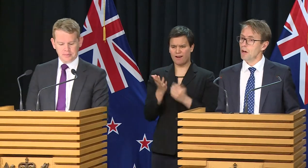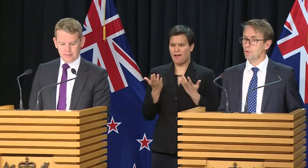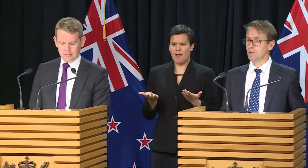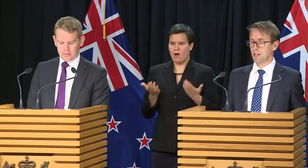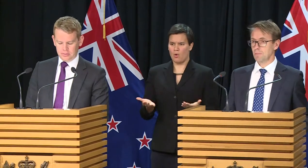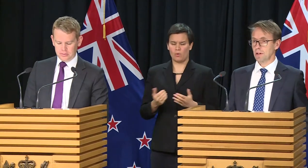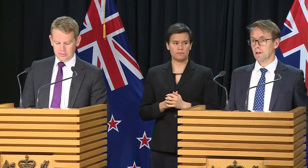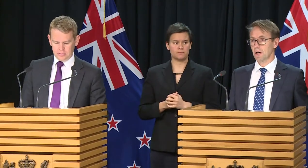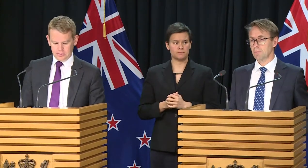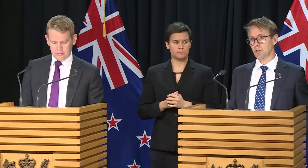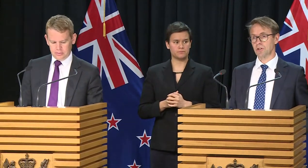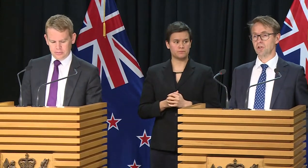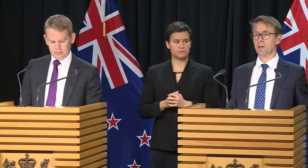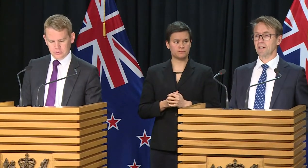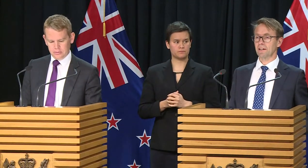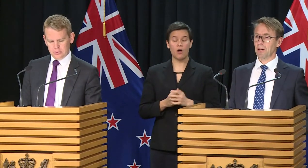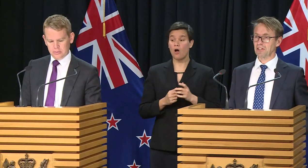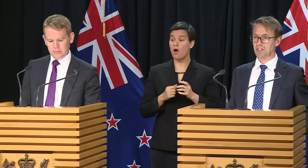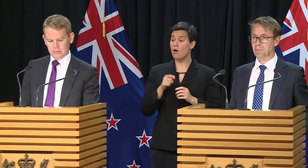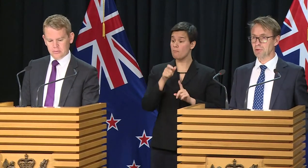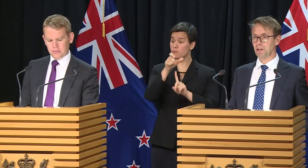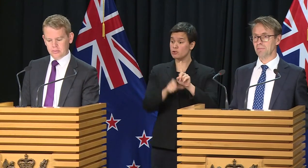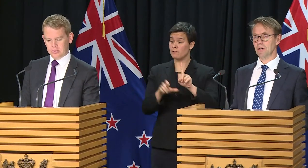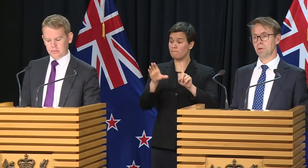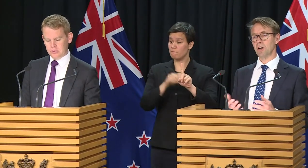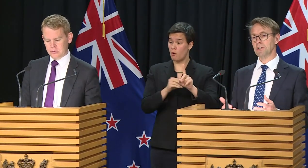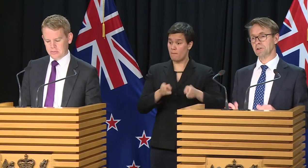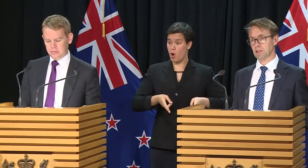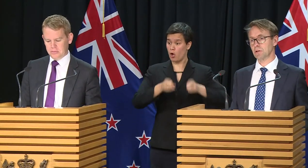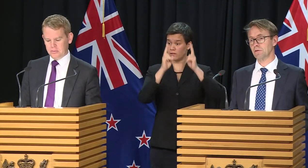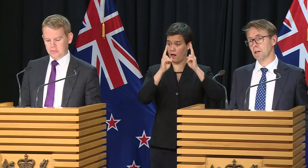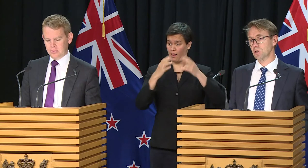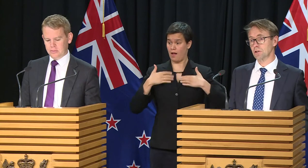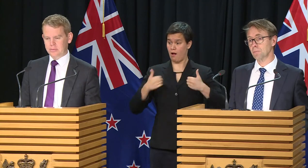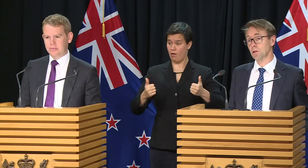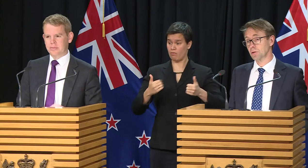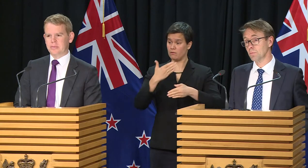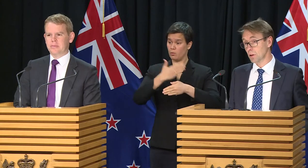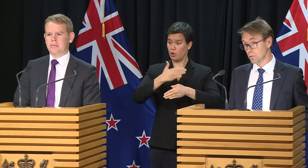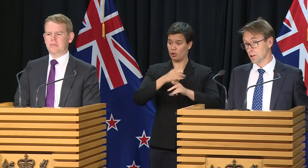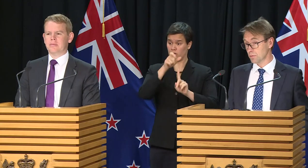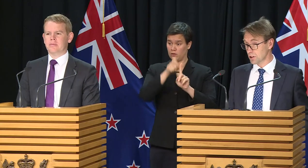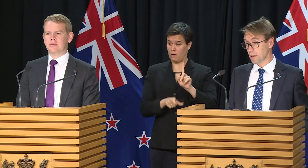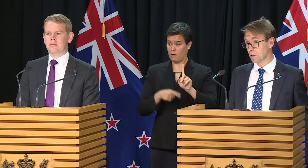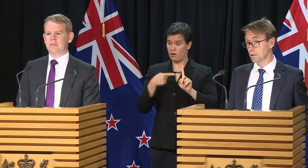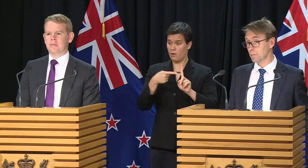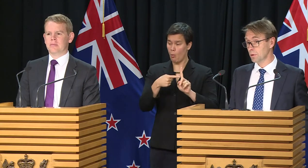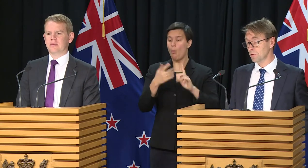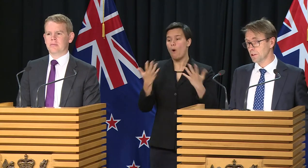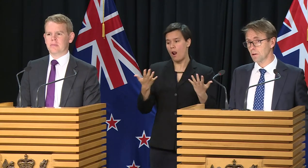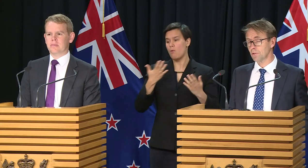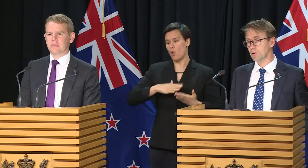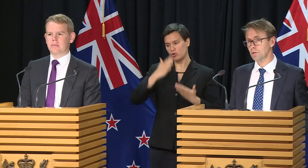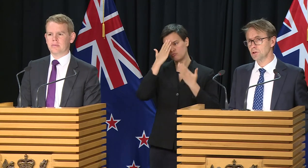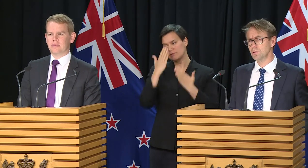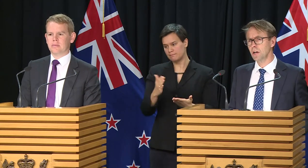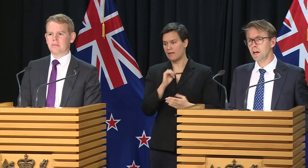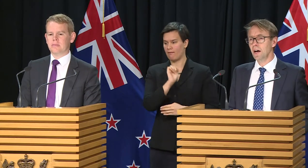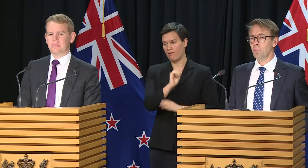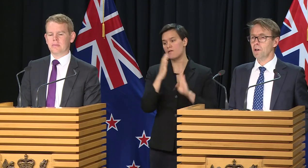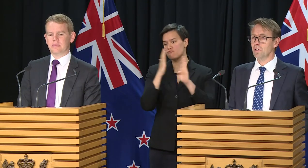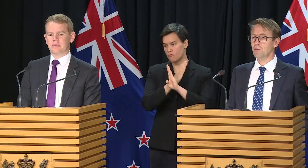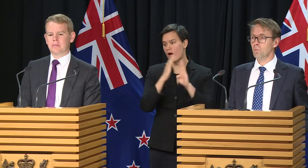They're a member of the health team there. I'm trying to strike a balance here between providing as much information as possible but also respecting the privacy of the